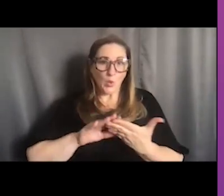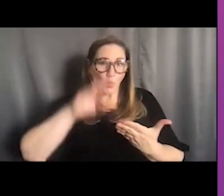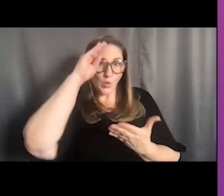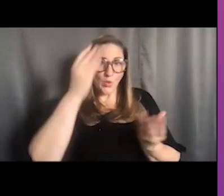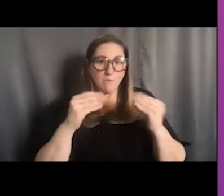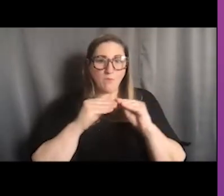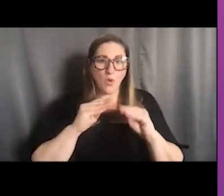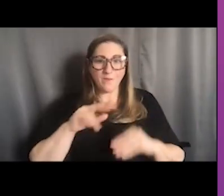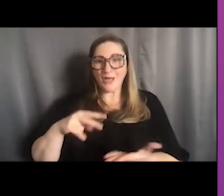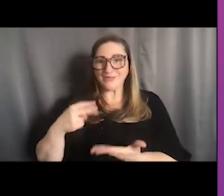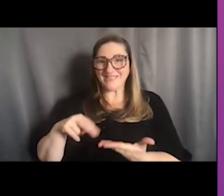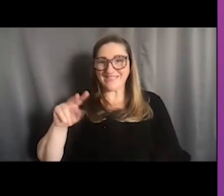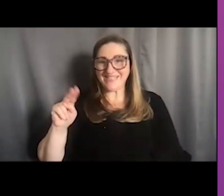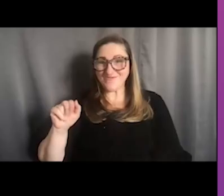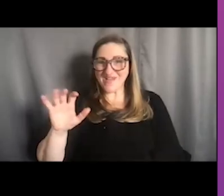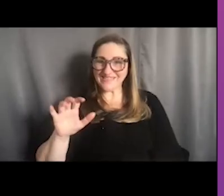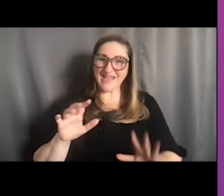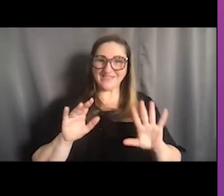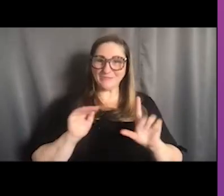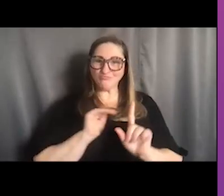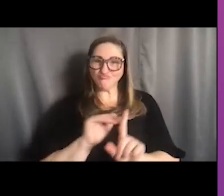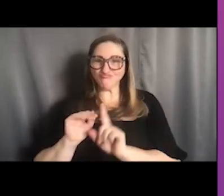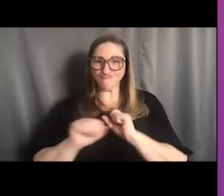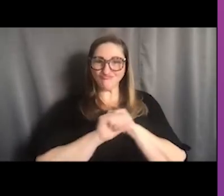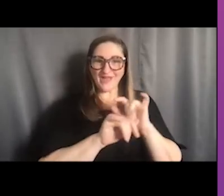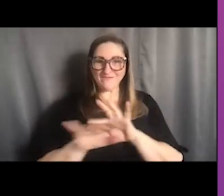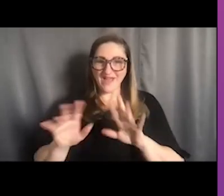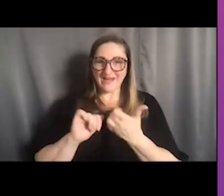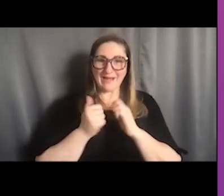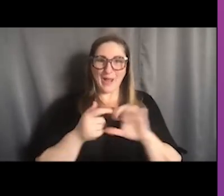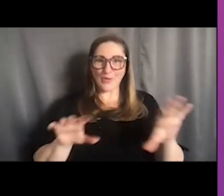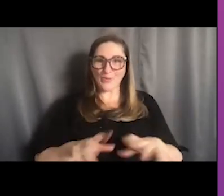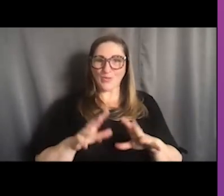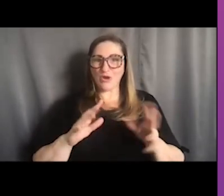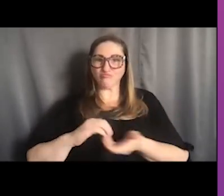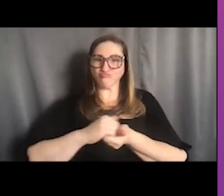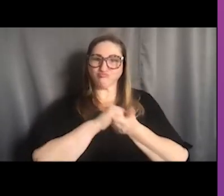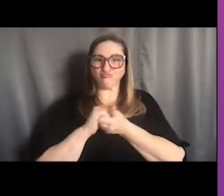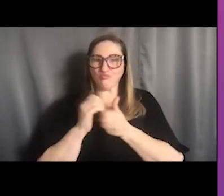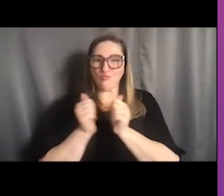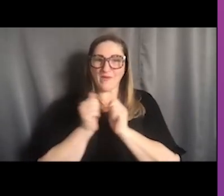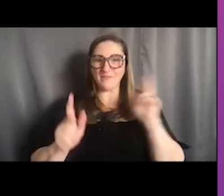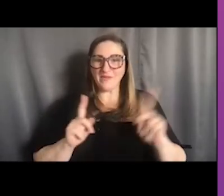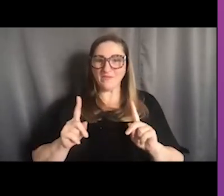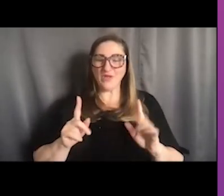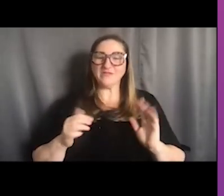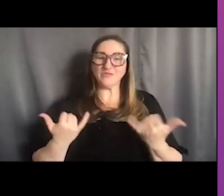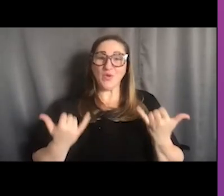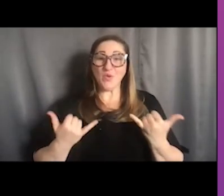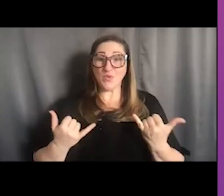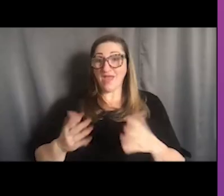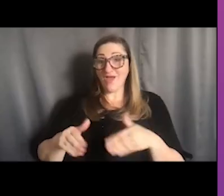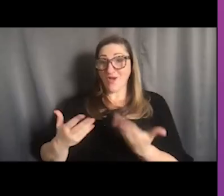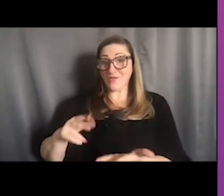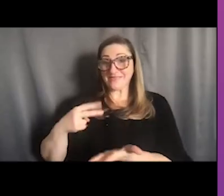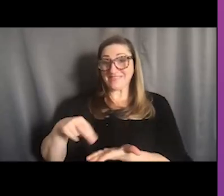campaign and how our community is building our New York City dance. So I'm going to start by passing it over to our interim executive director at